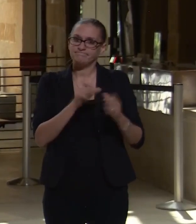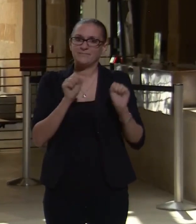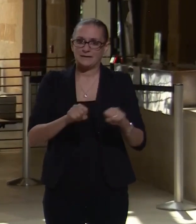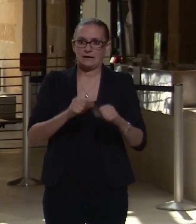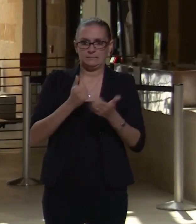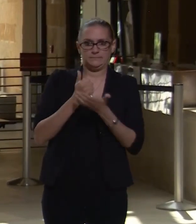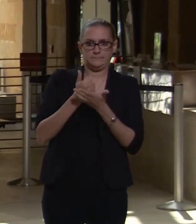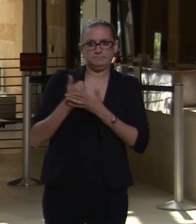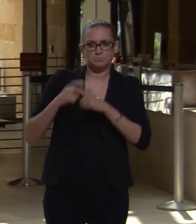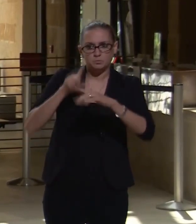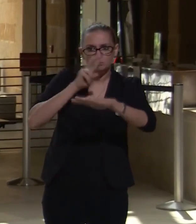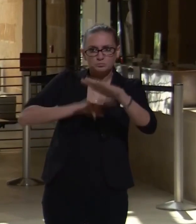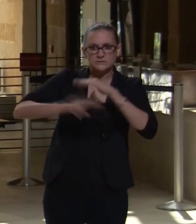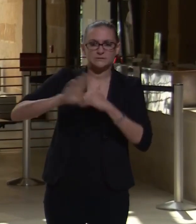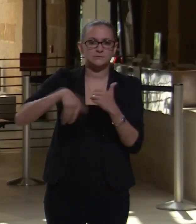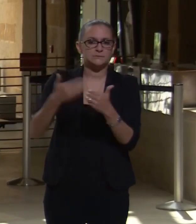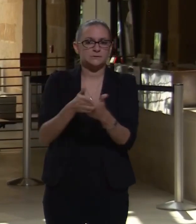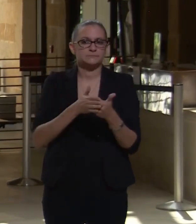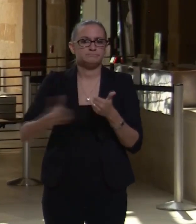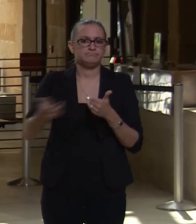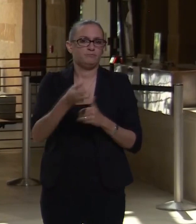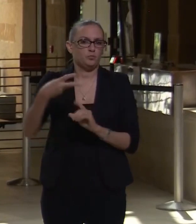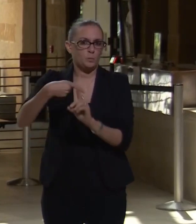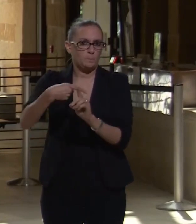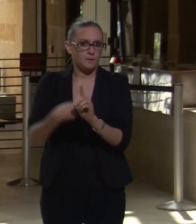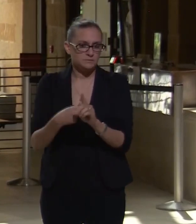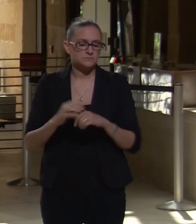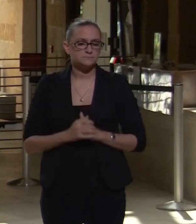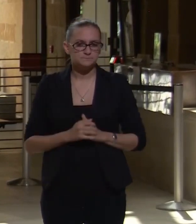least predict the next several months. So